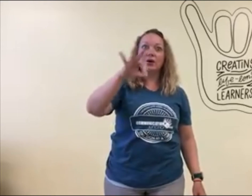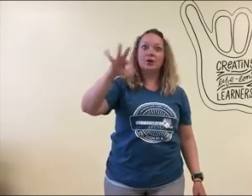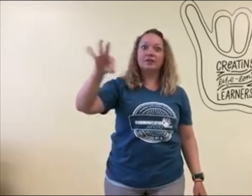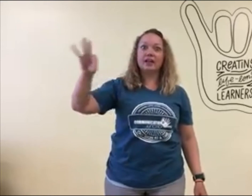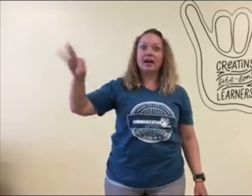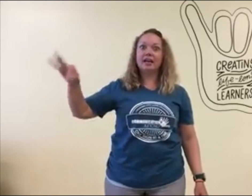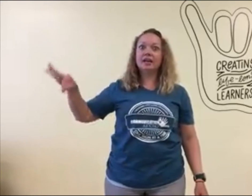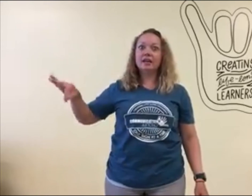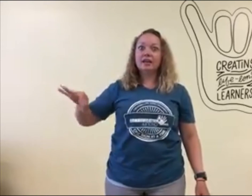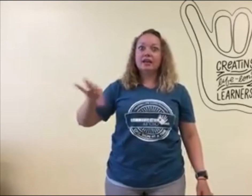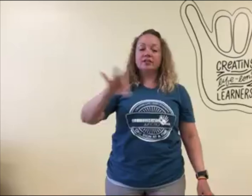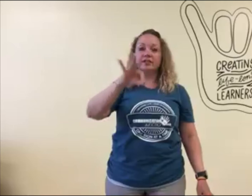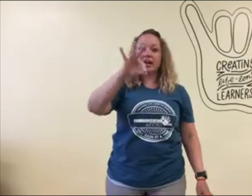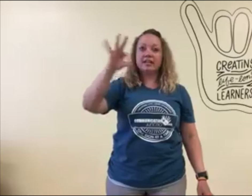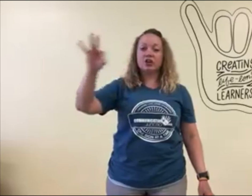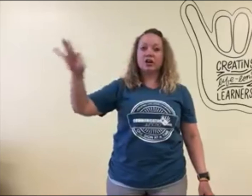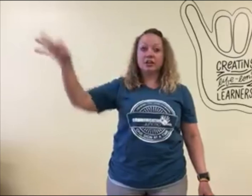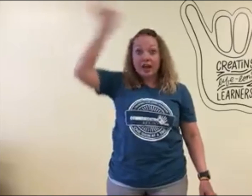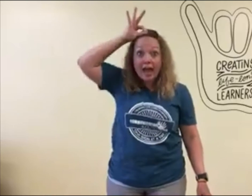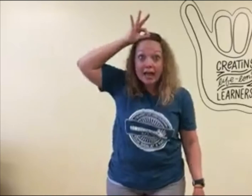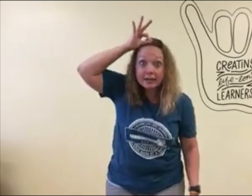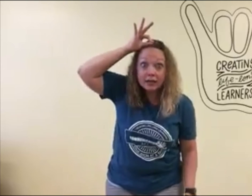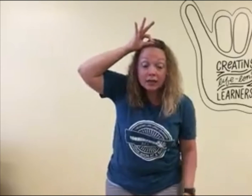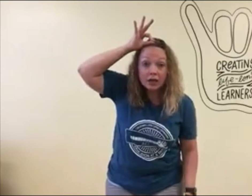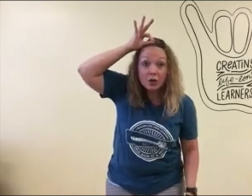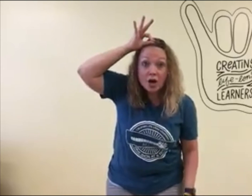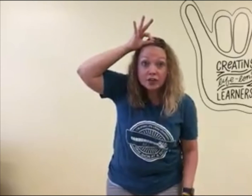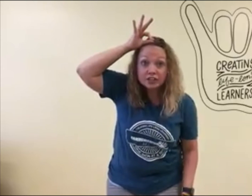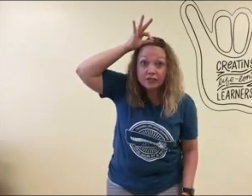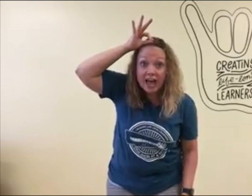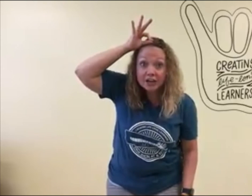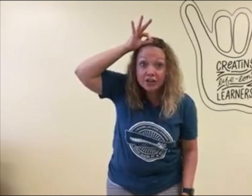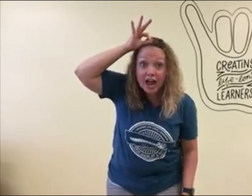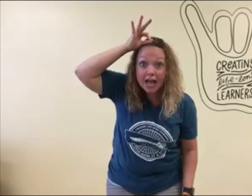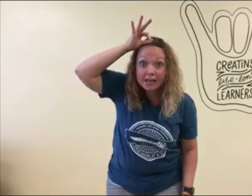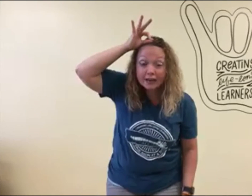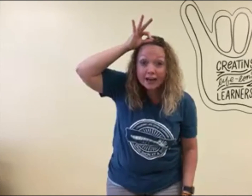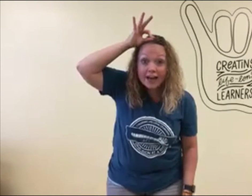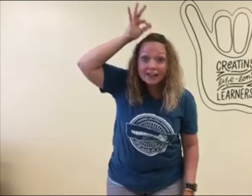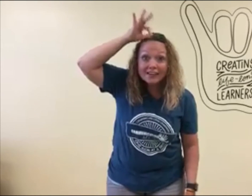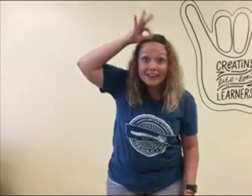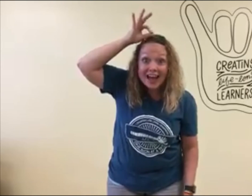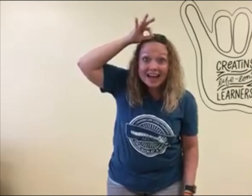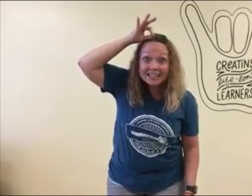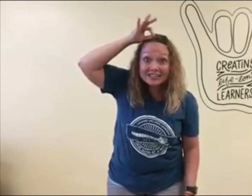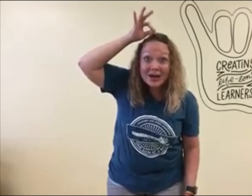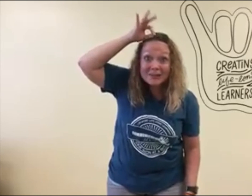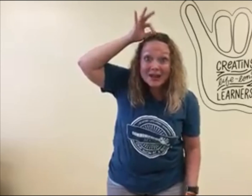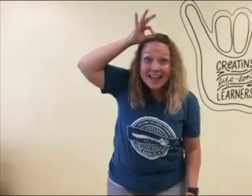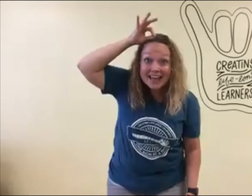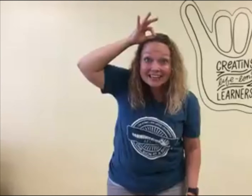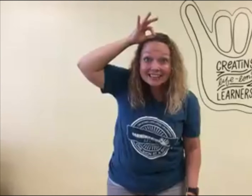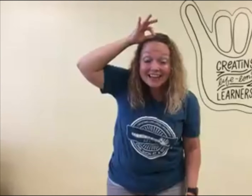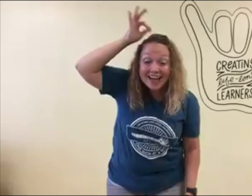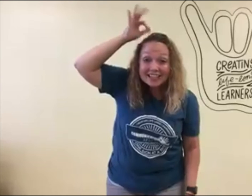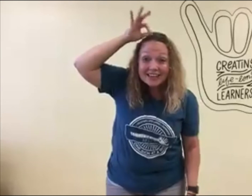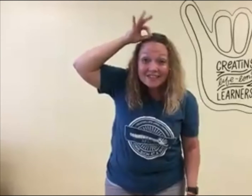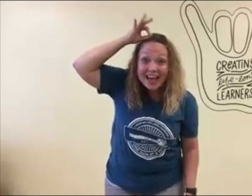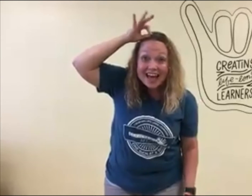fly? The fly is on your head. Oh no, there's a fly on your head. The fly is on my head. The fly is on